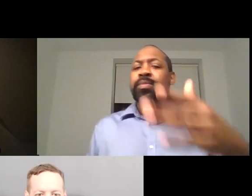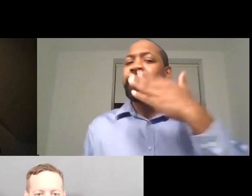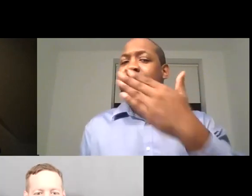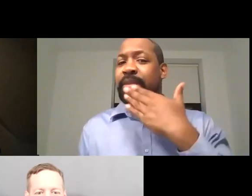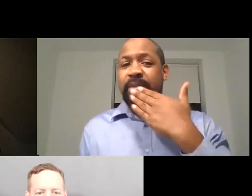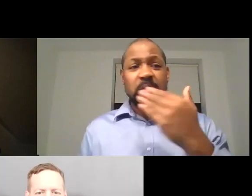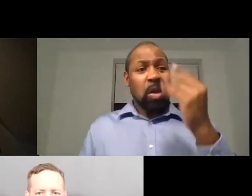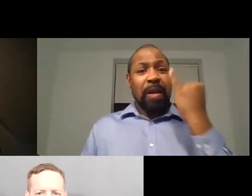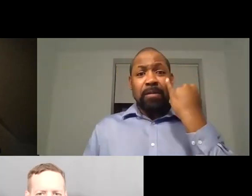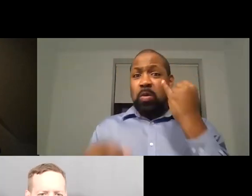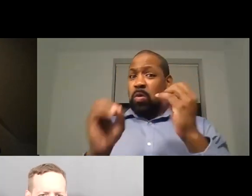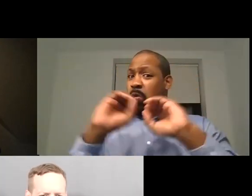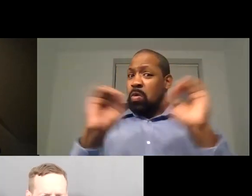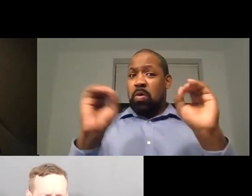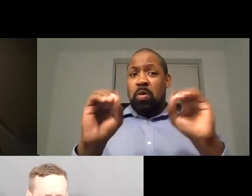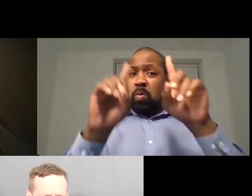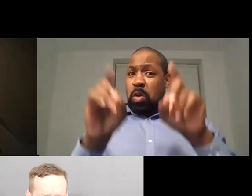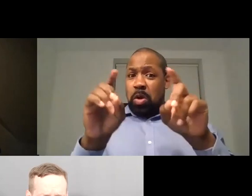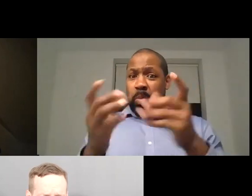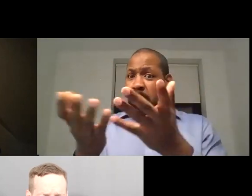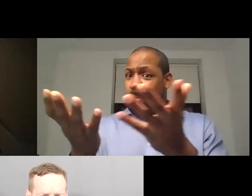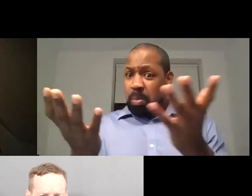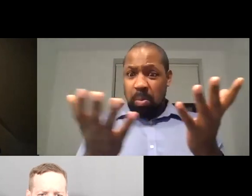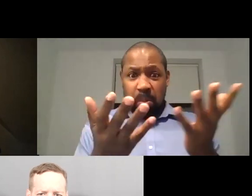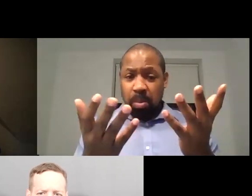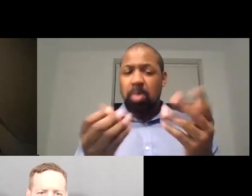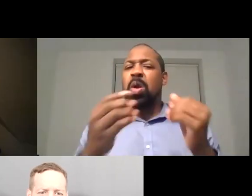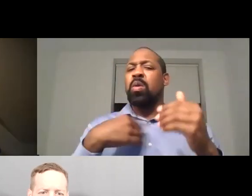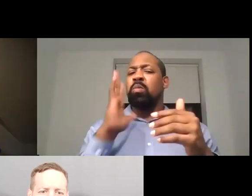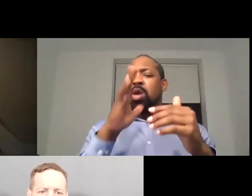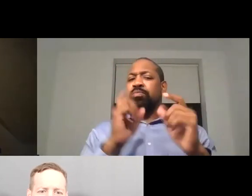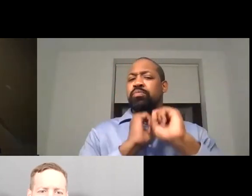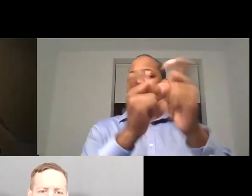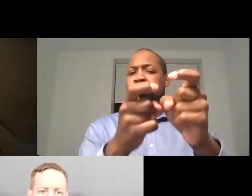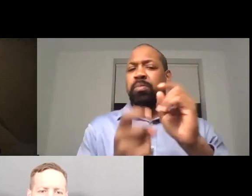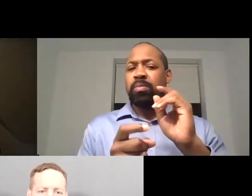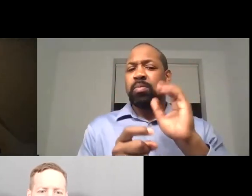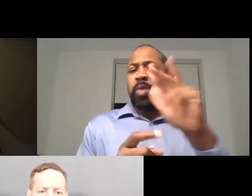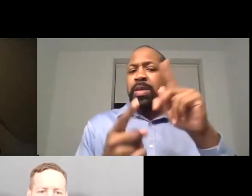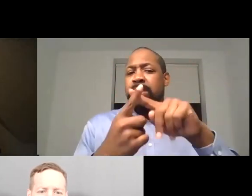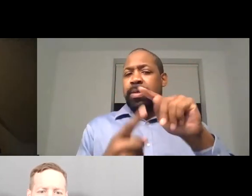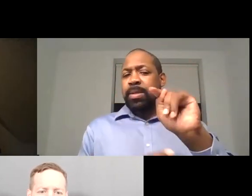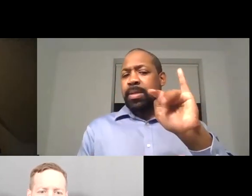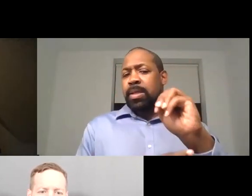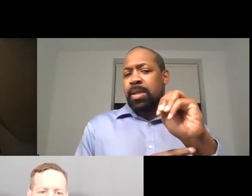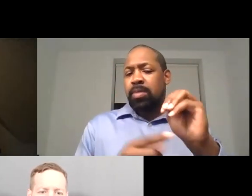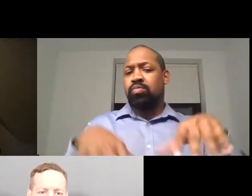were able to work out the clarification privately in the chat, so she withdrew it. Very good. So are there any other